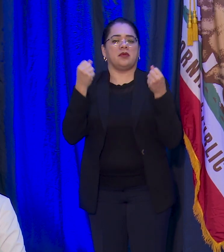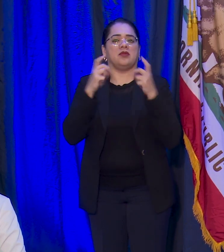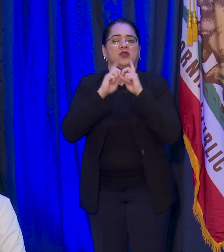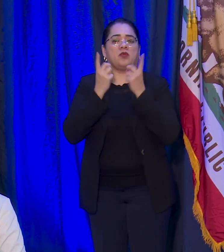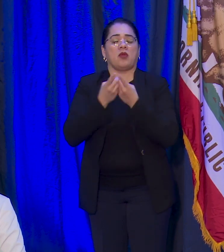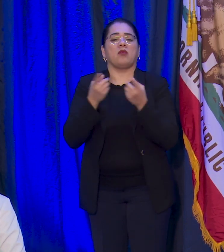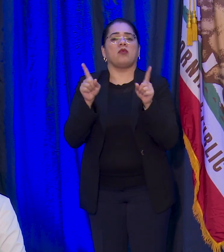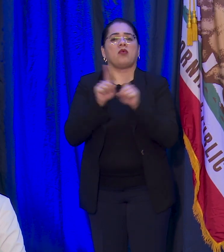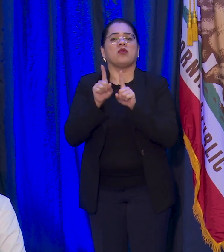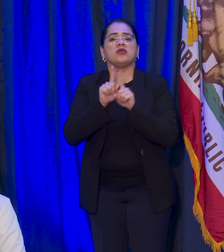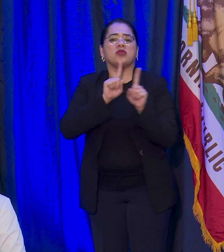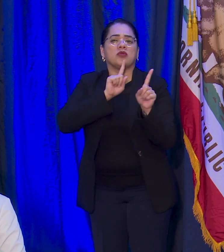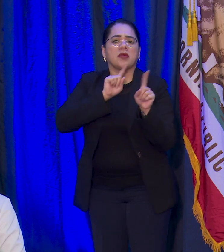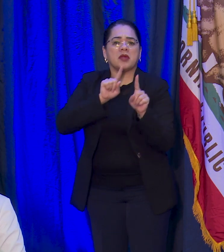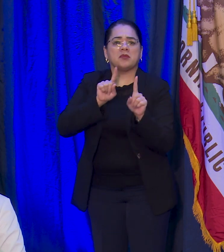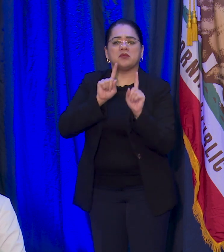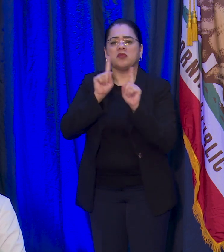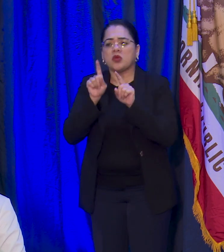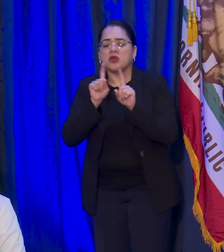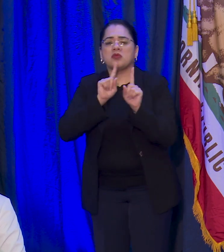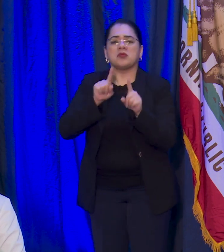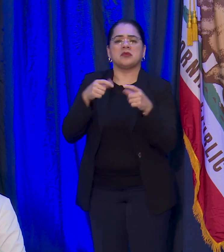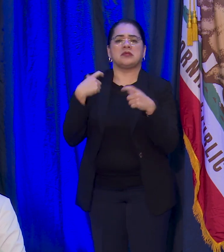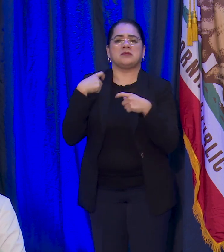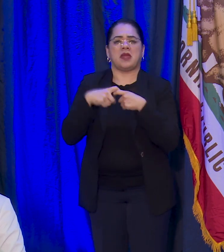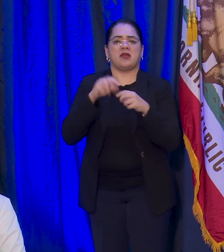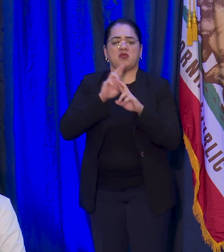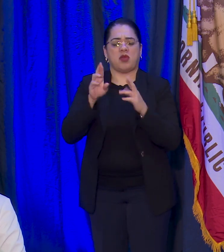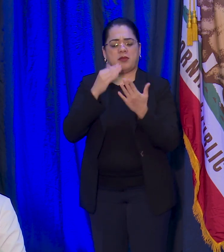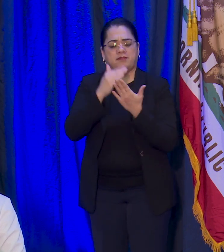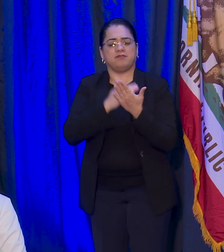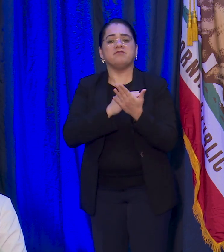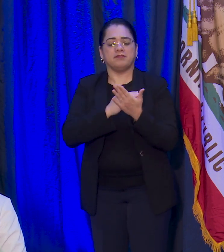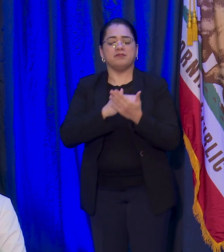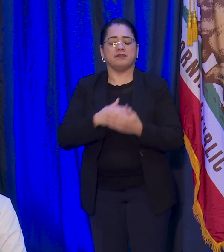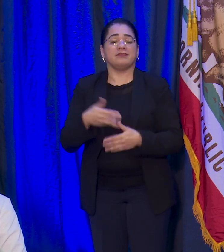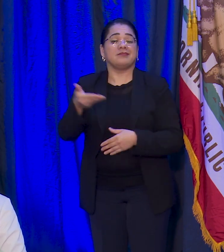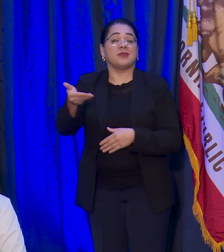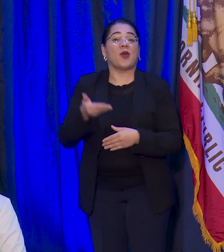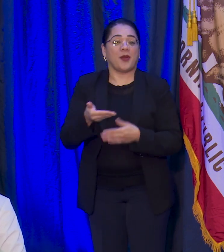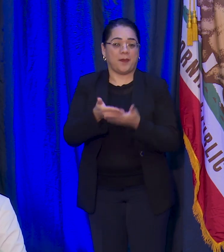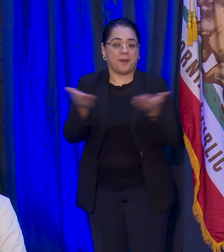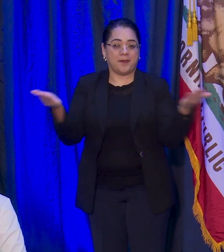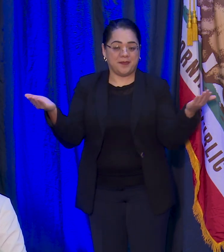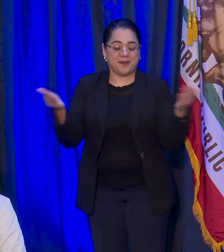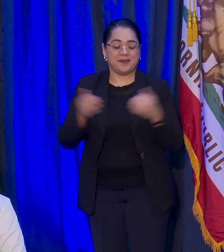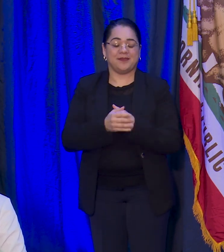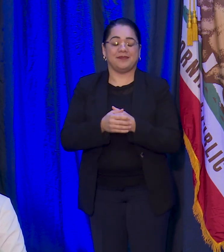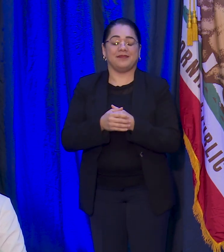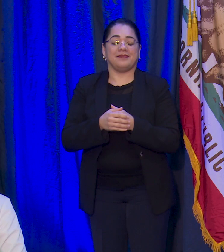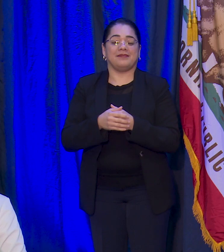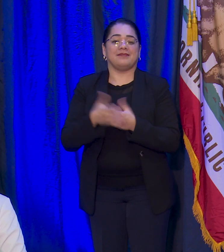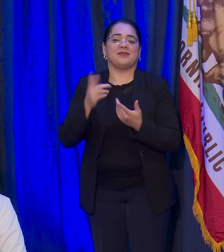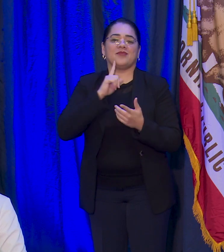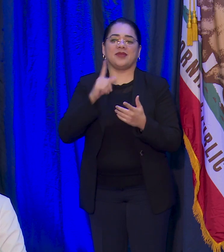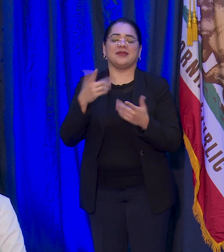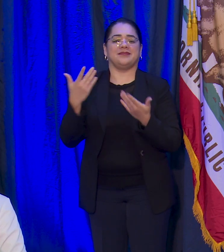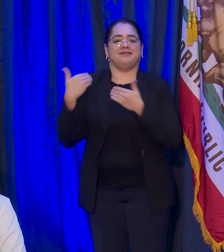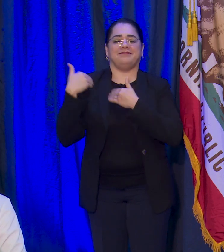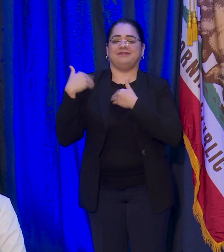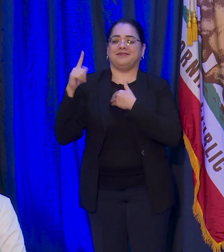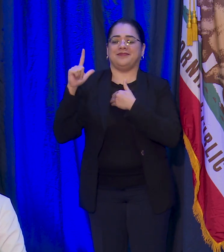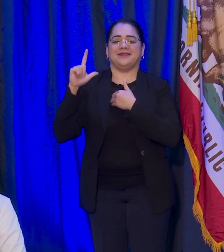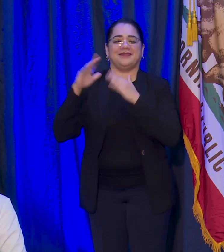Spanish as well. Well, again, welcome. I want to just thank, on behalf of the city of Long Beach, I just want to